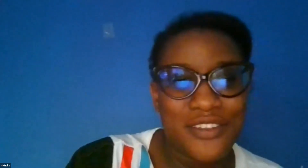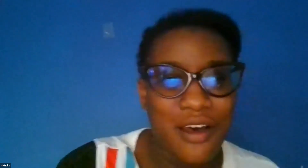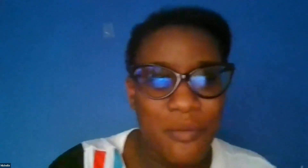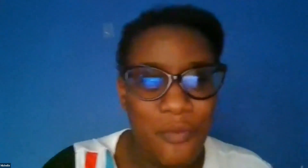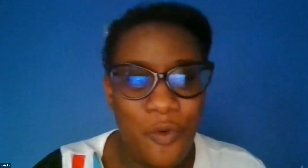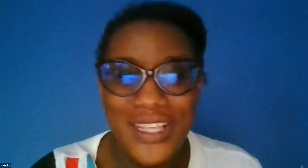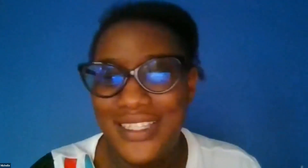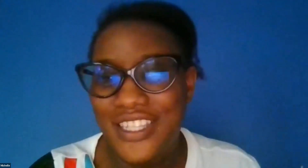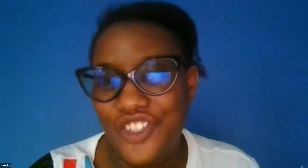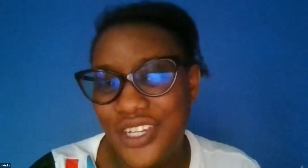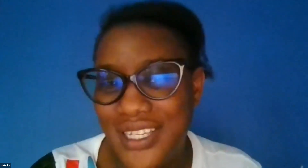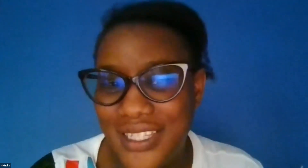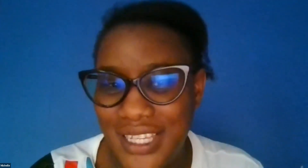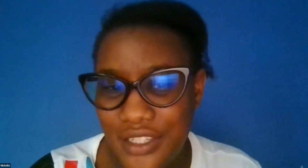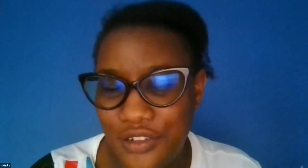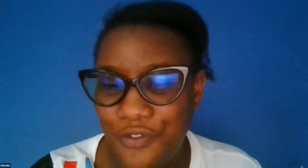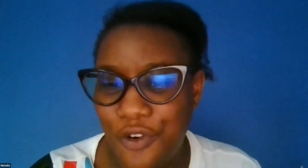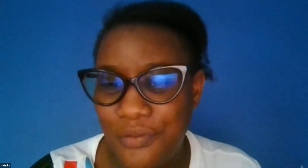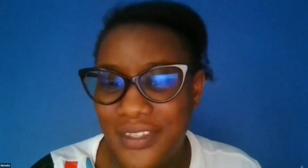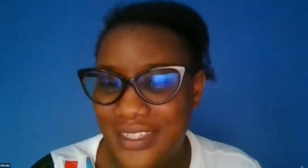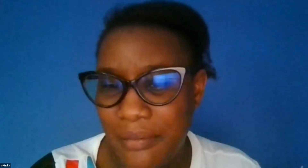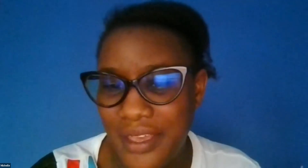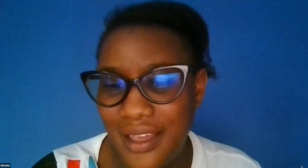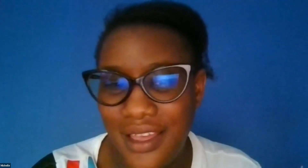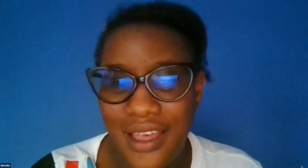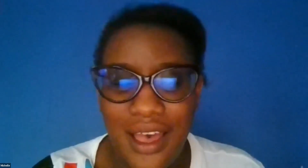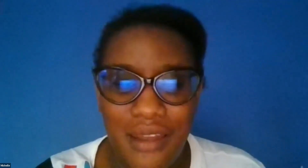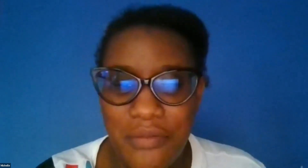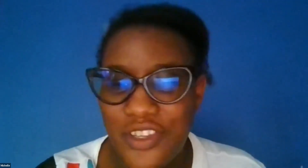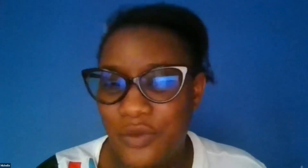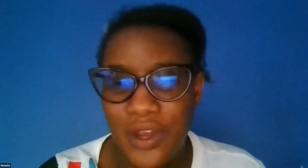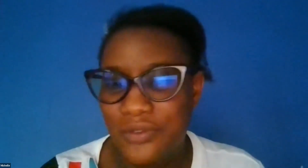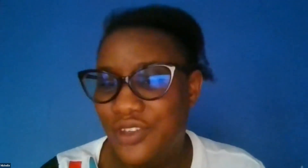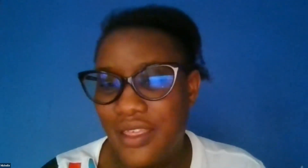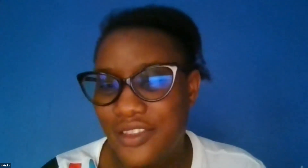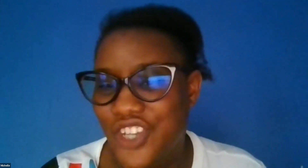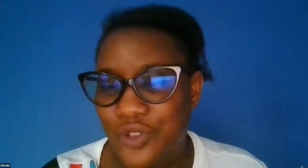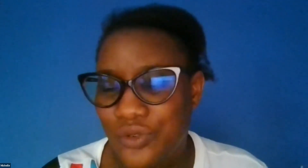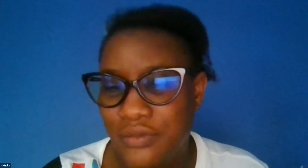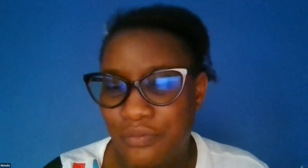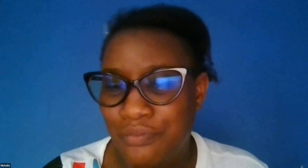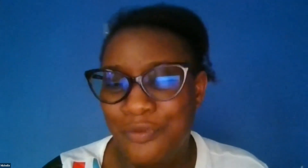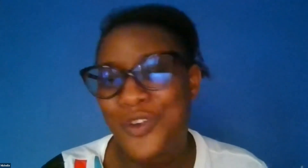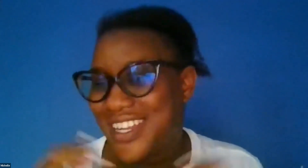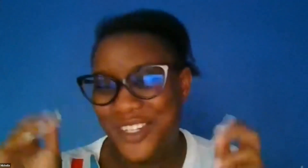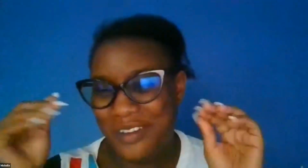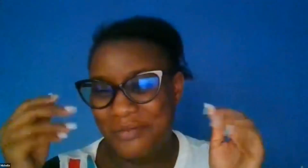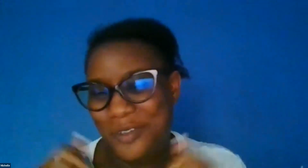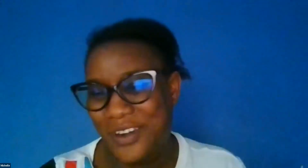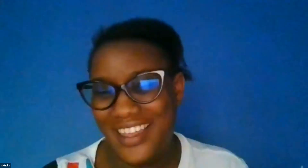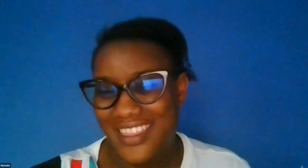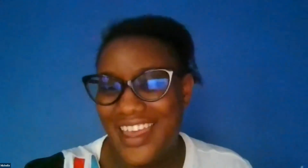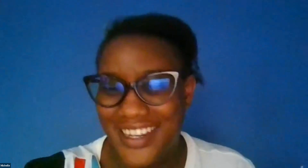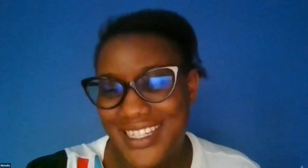third place was Seizure Assist from Zambia. And maybe just one other judge could quickly